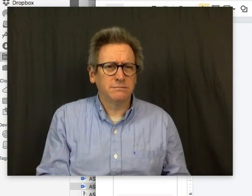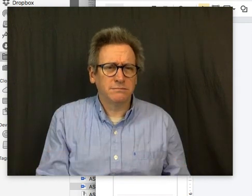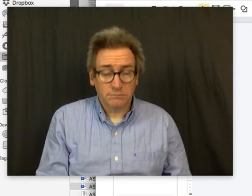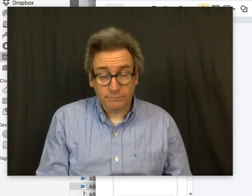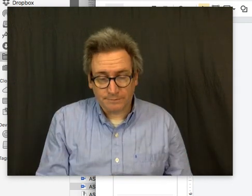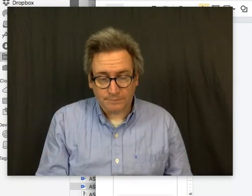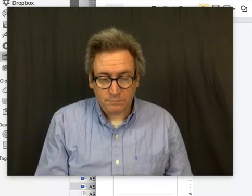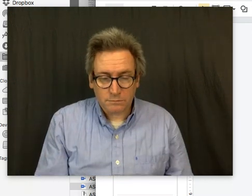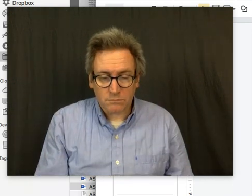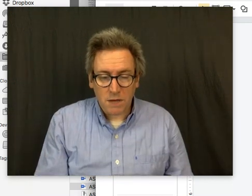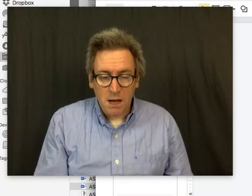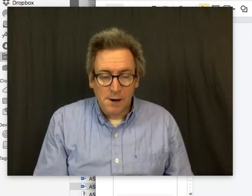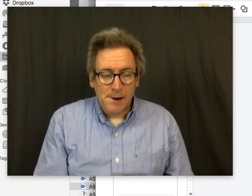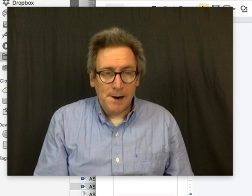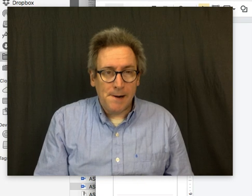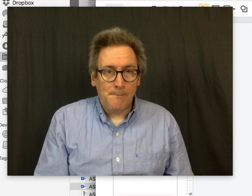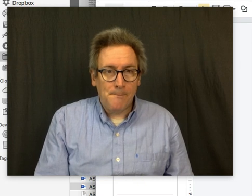innocent.